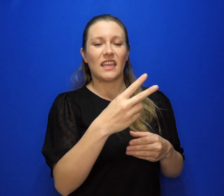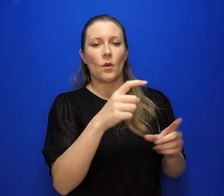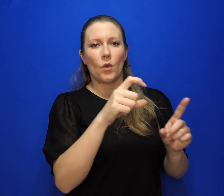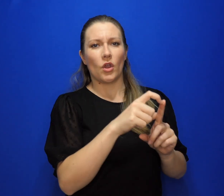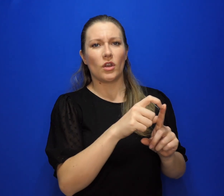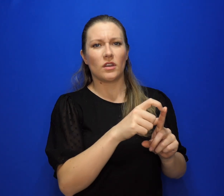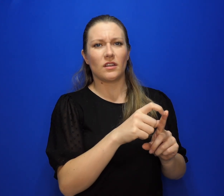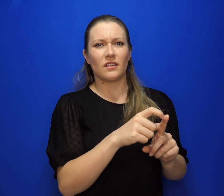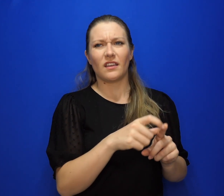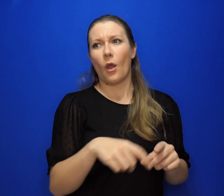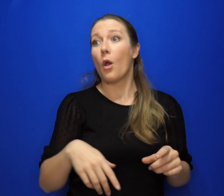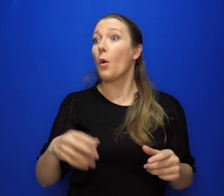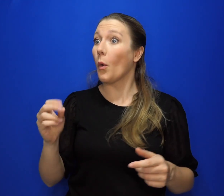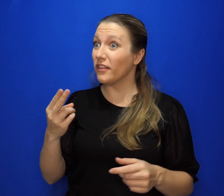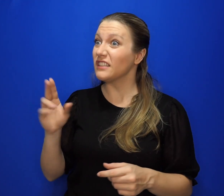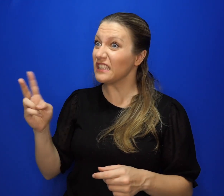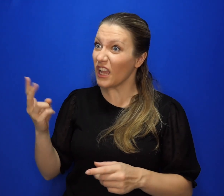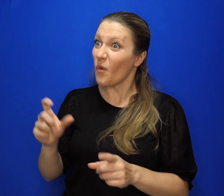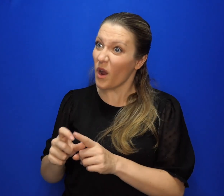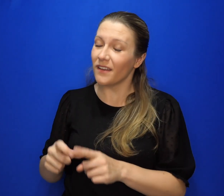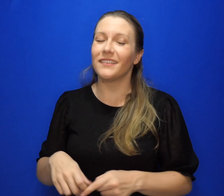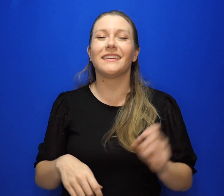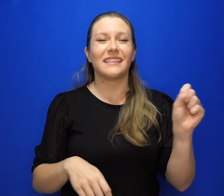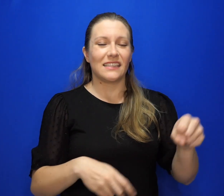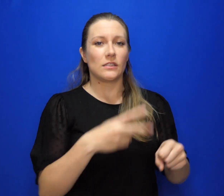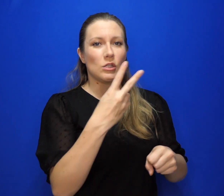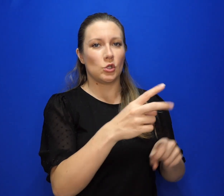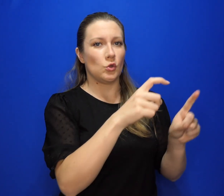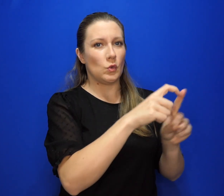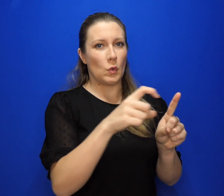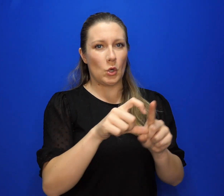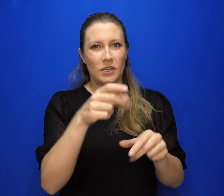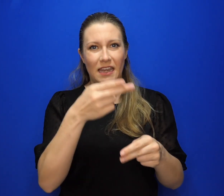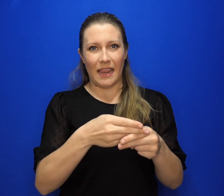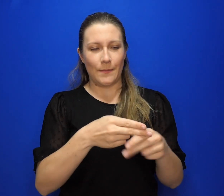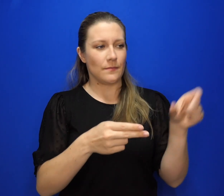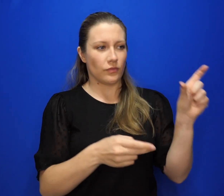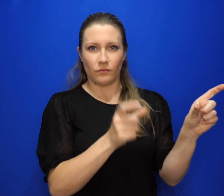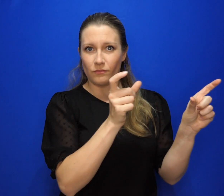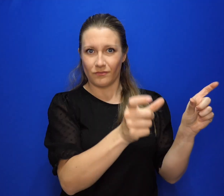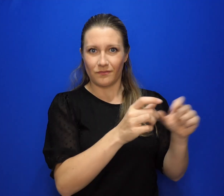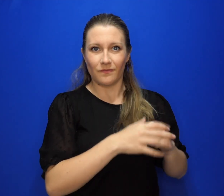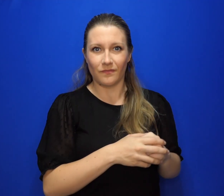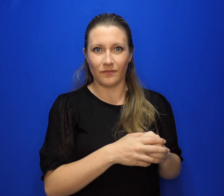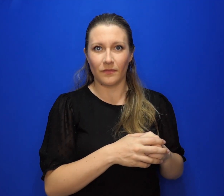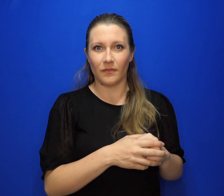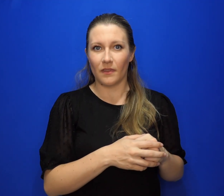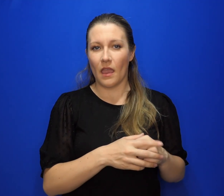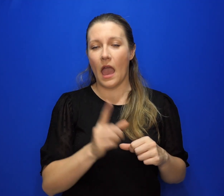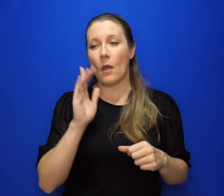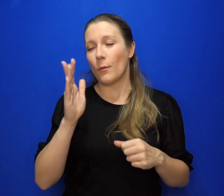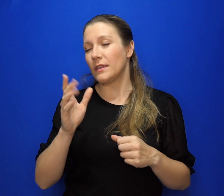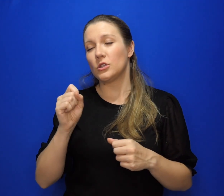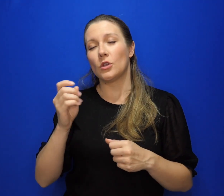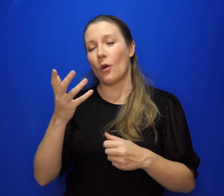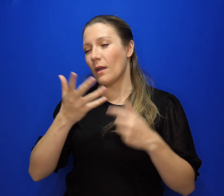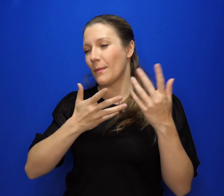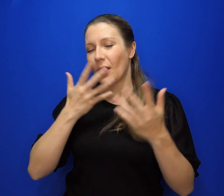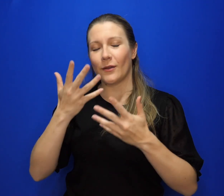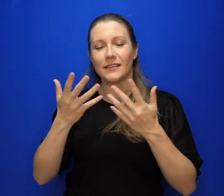second word. It's a 2-word name. I'm going to be so embarrassed. And also, let me tell you